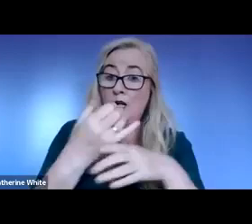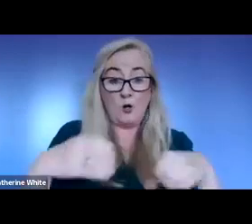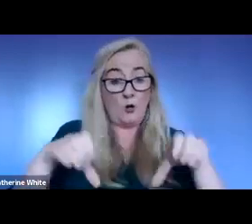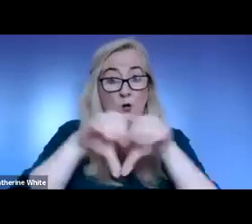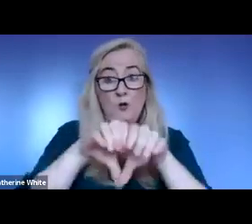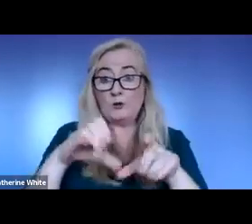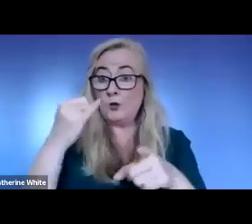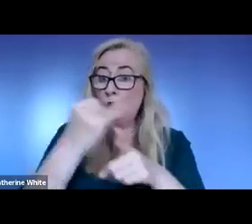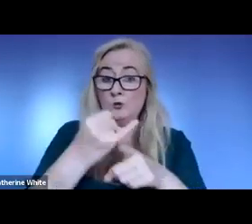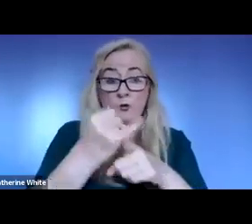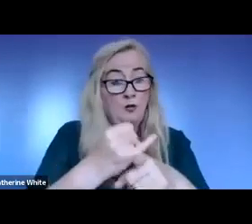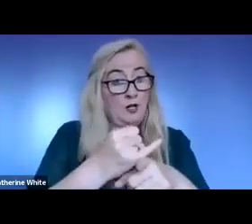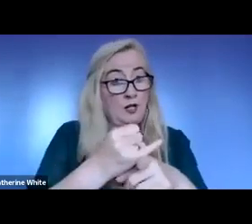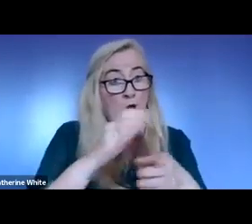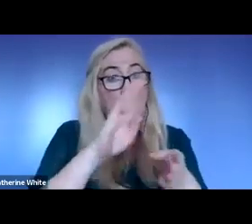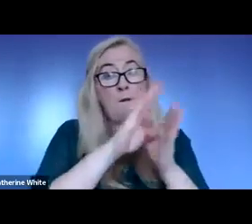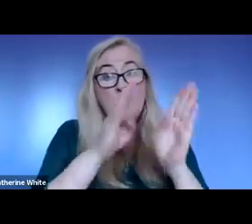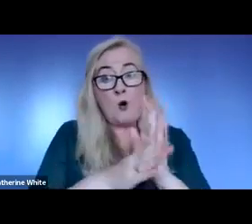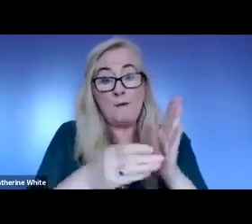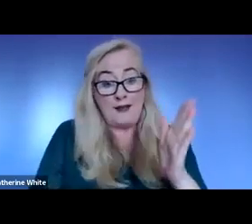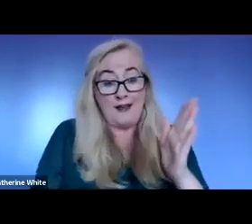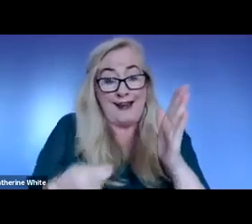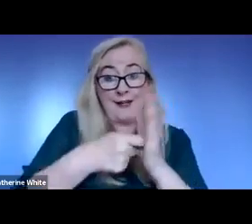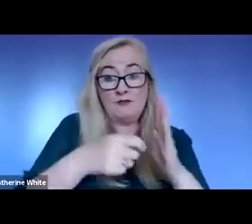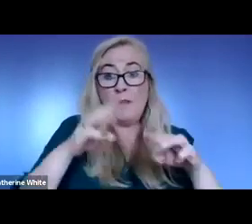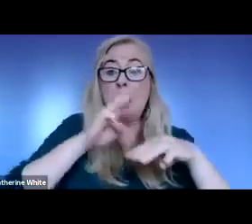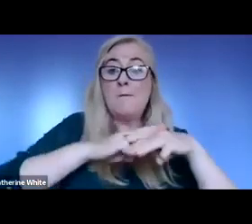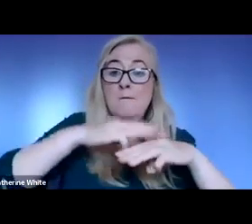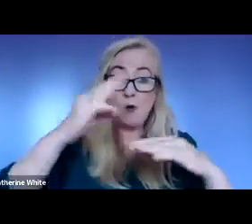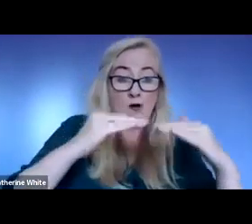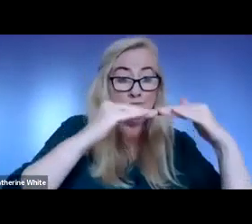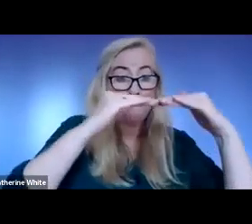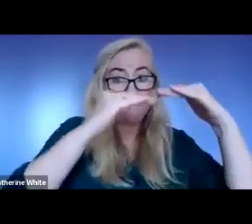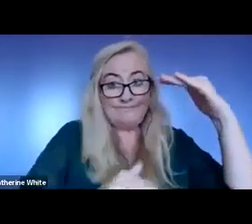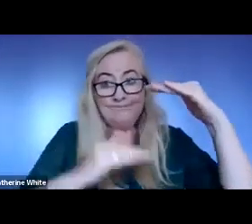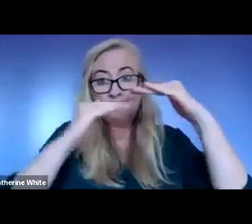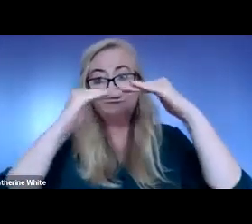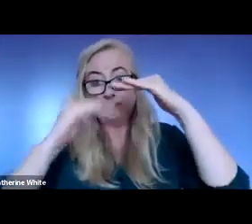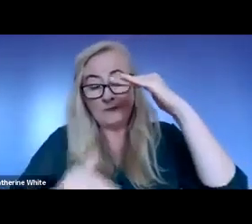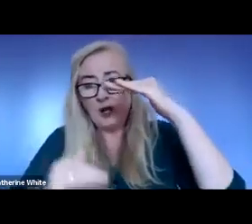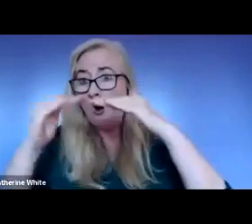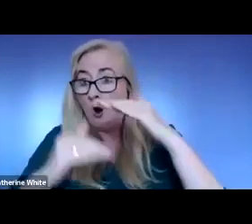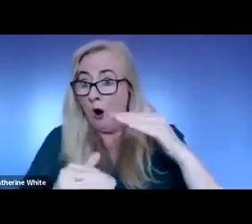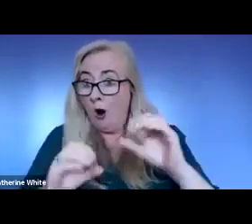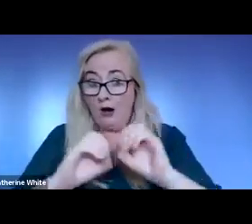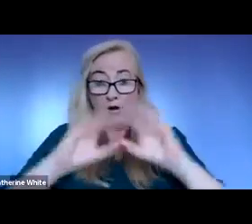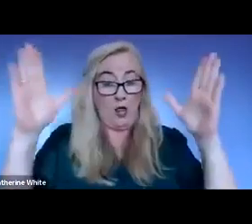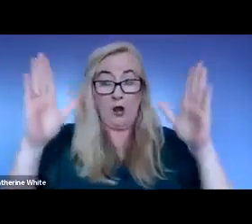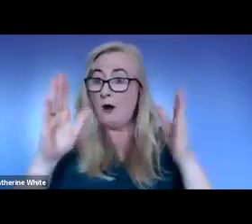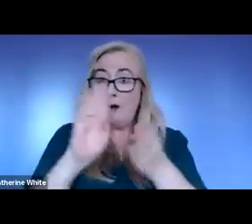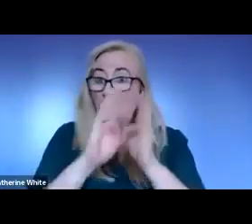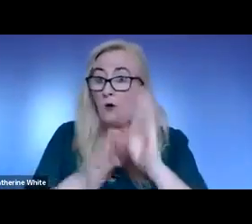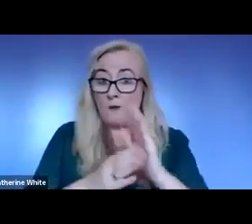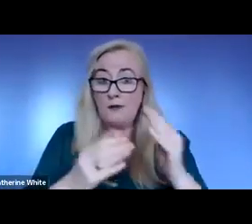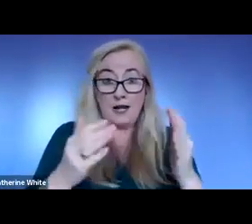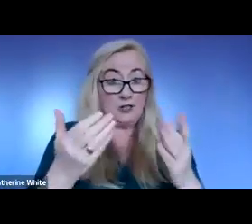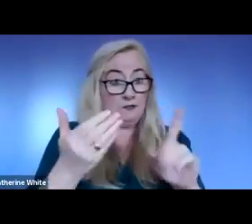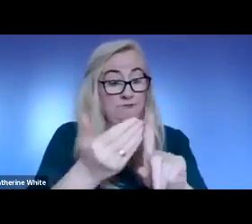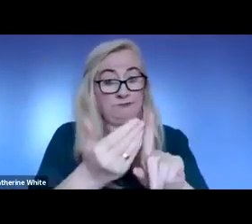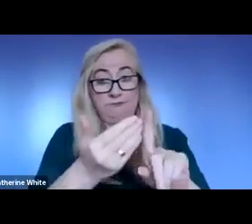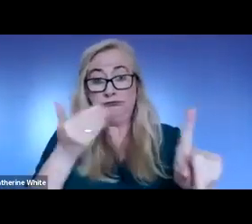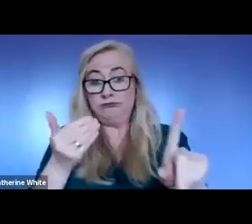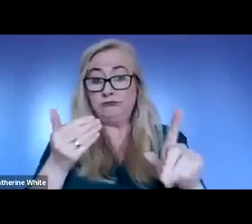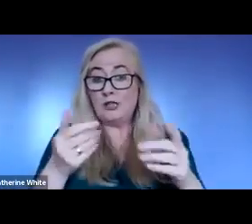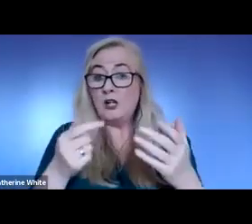schools compounded existing inequalities and equities in a very stark way. It magnified marginalization for